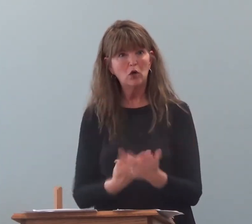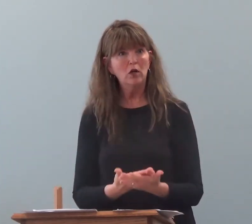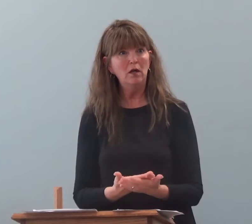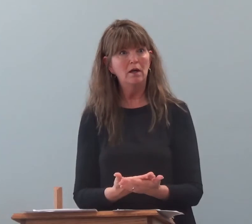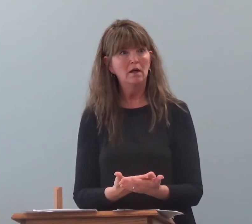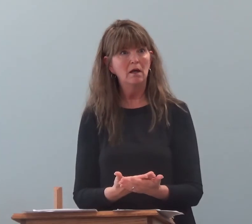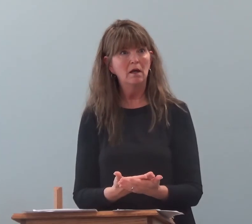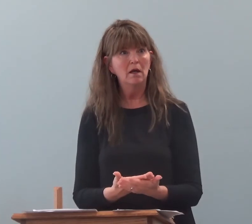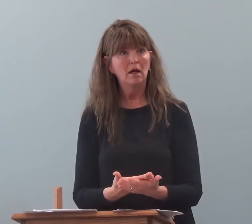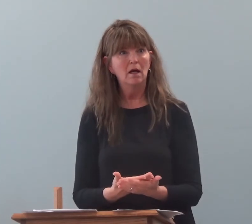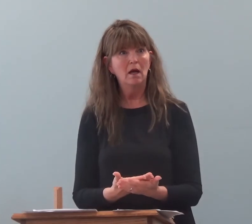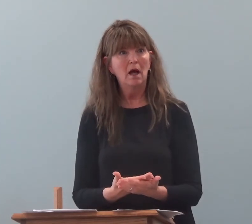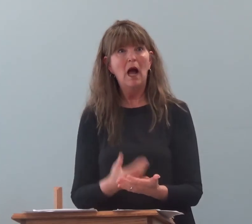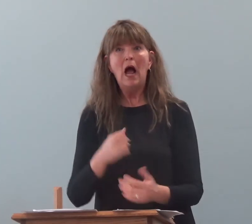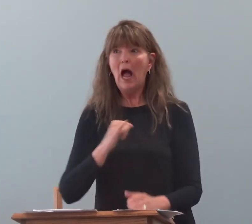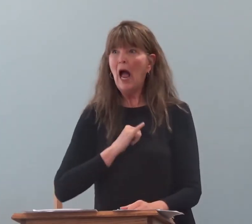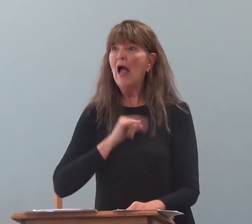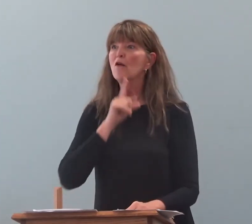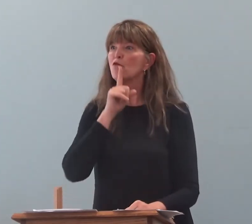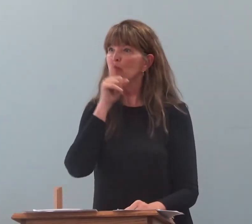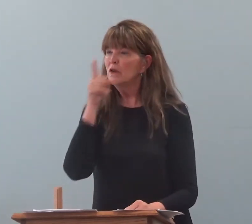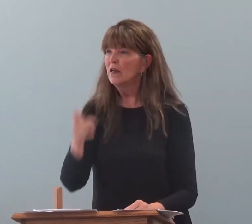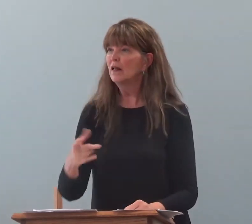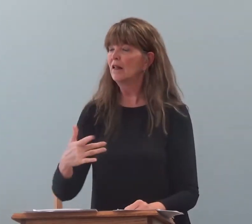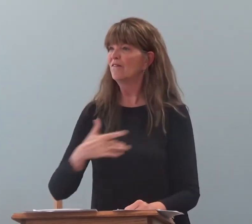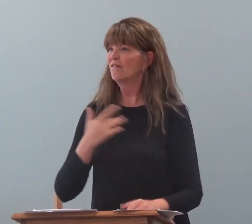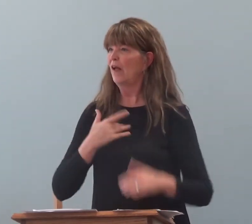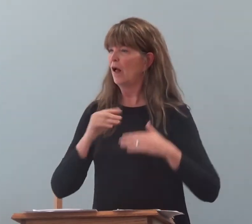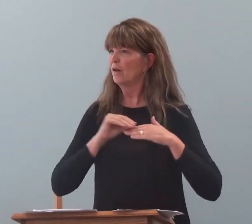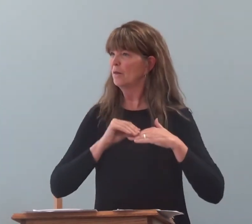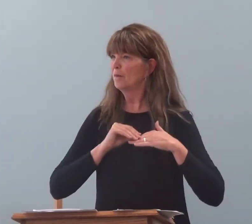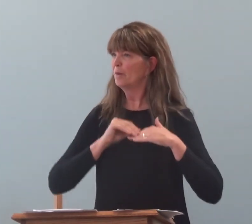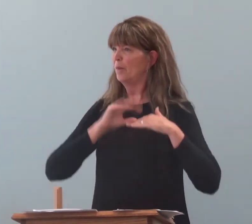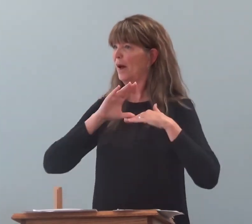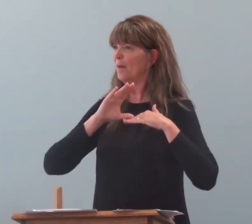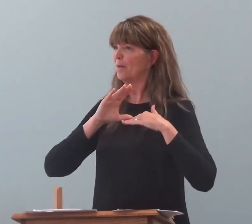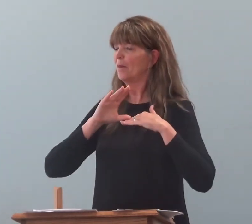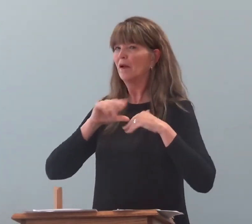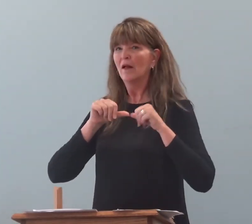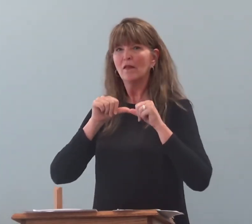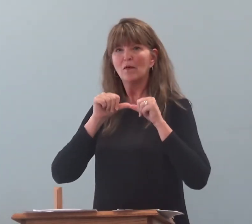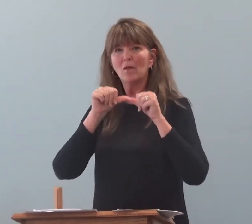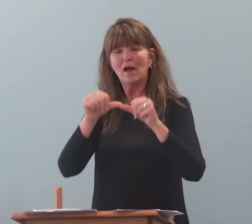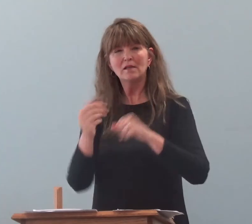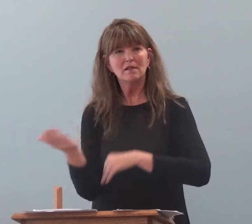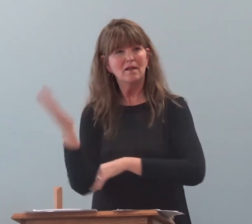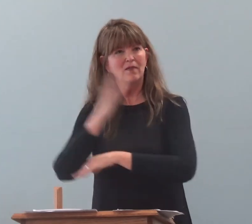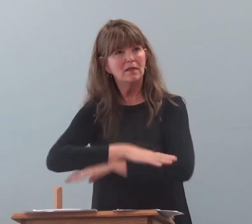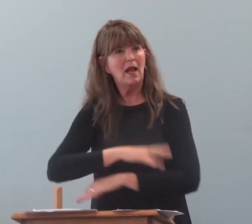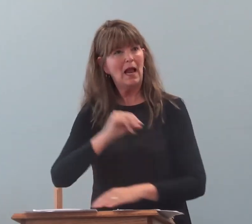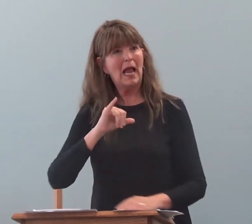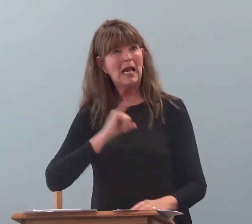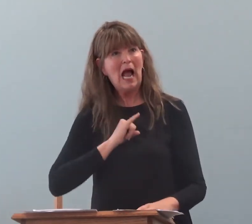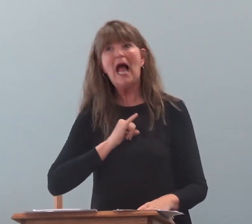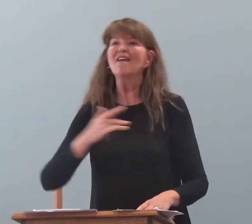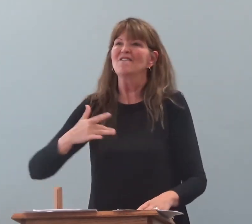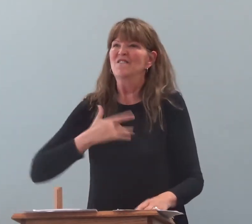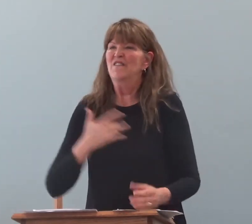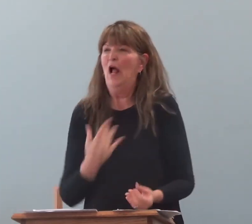I felt so very good after she said that. I really felt a boost that lasted with me the rest of